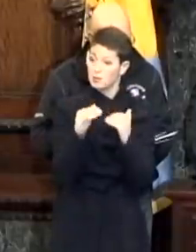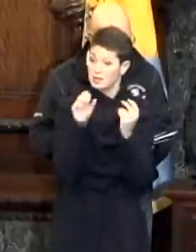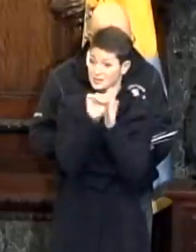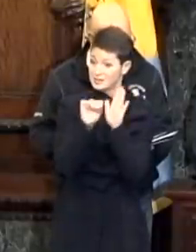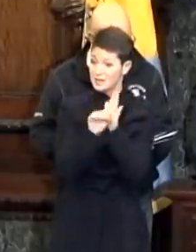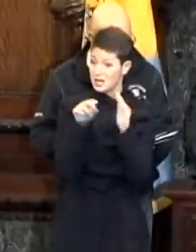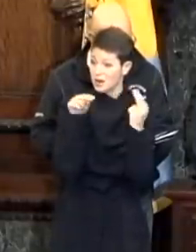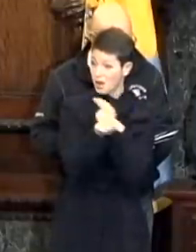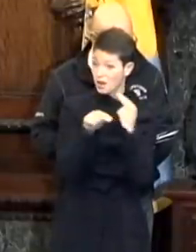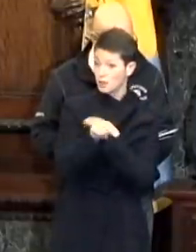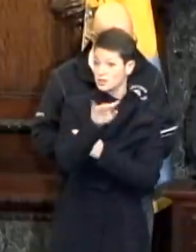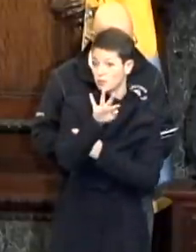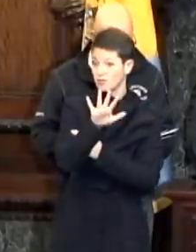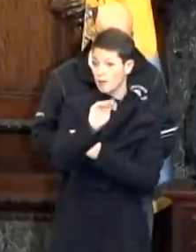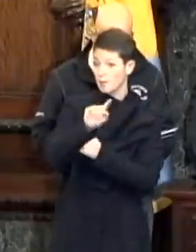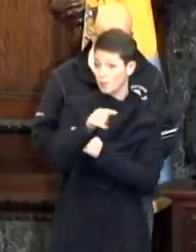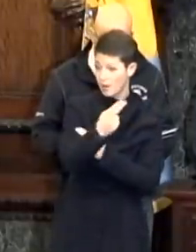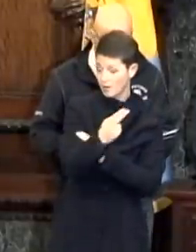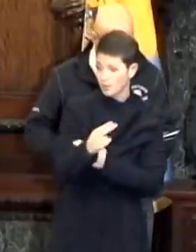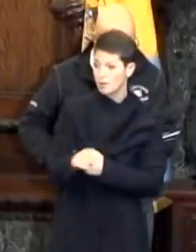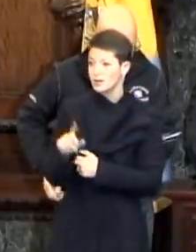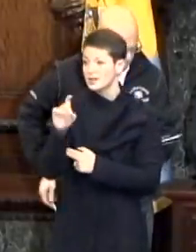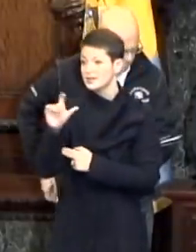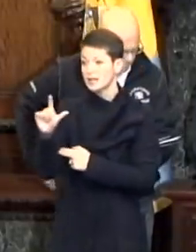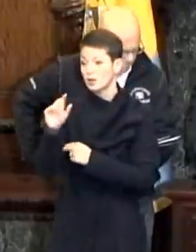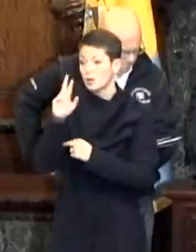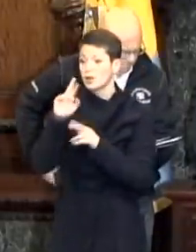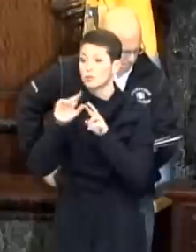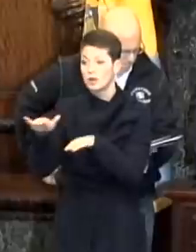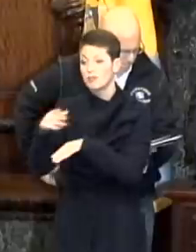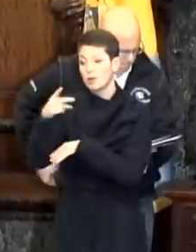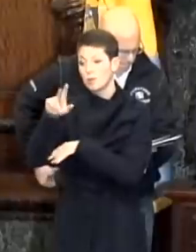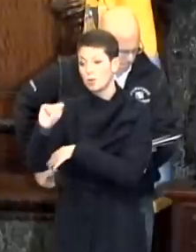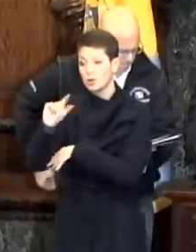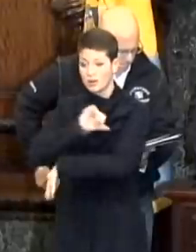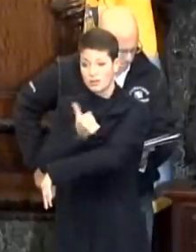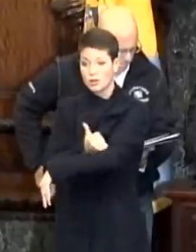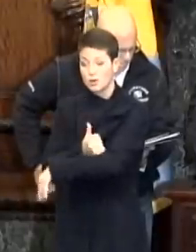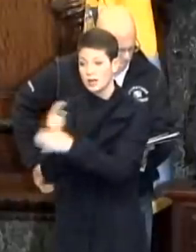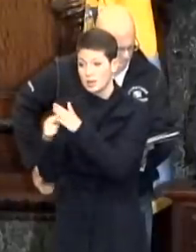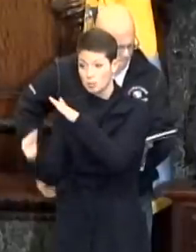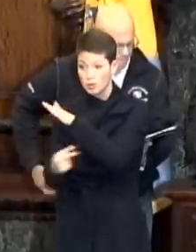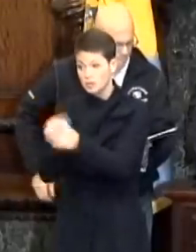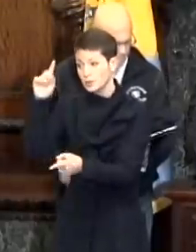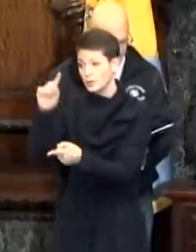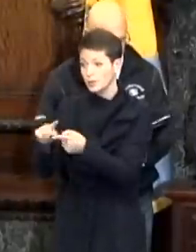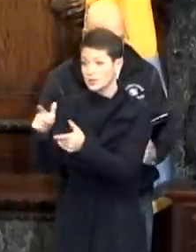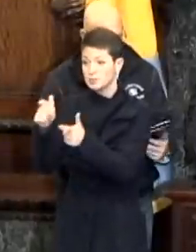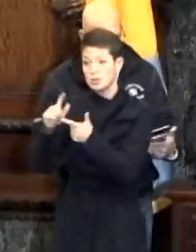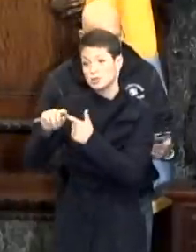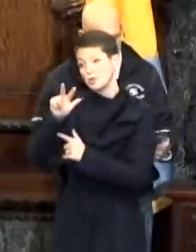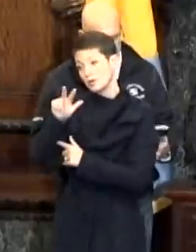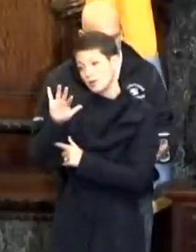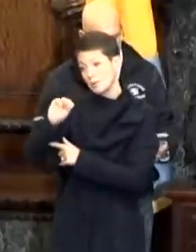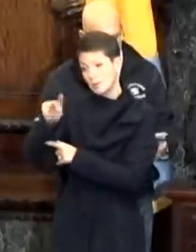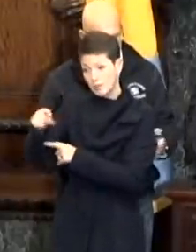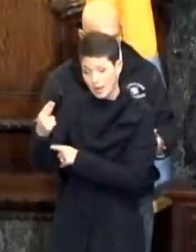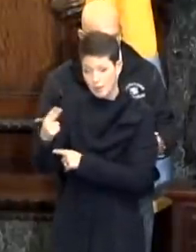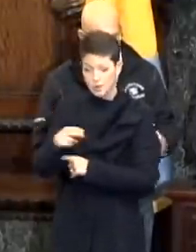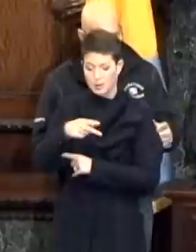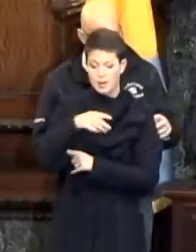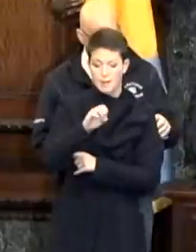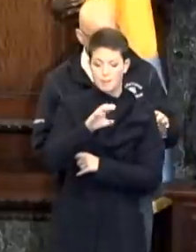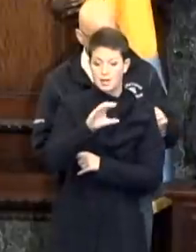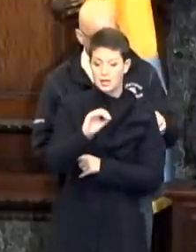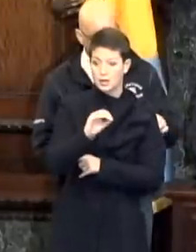state highways. All Delaware River Port Authority bridges have reduced speeds to 35 miles an hour. PICO